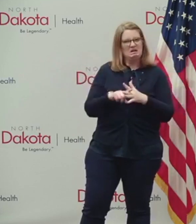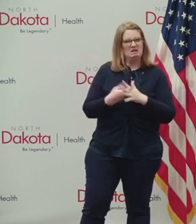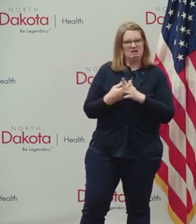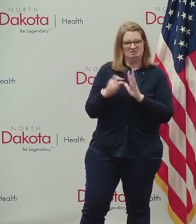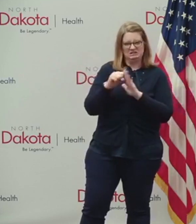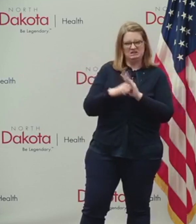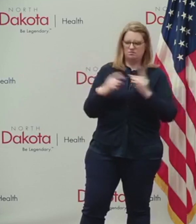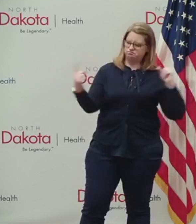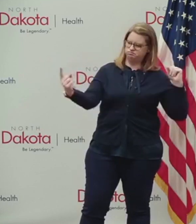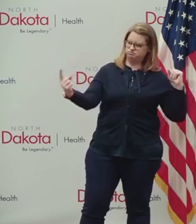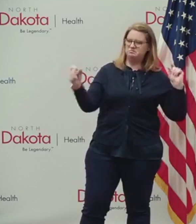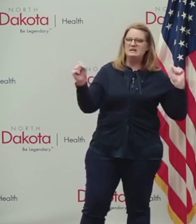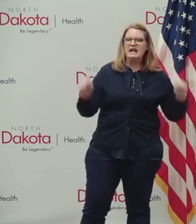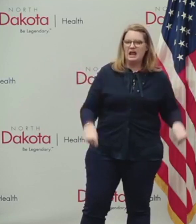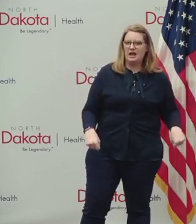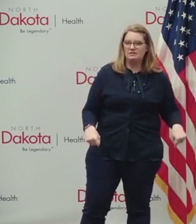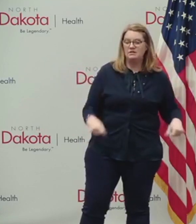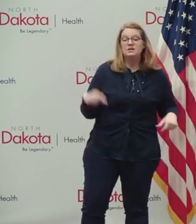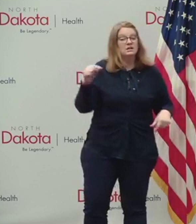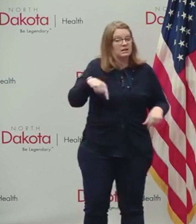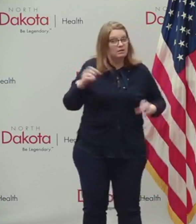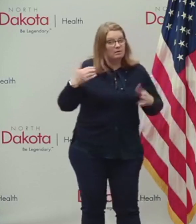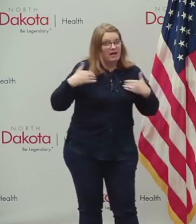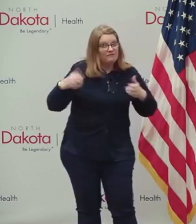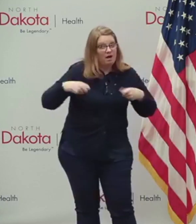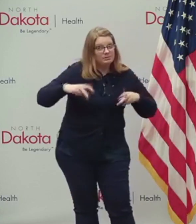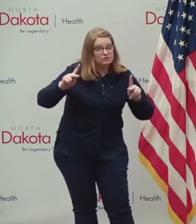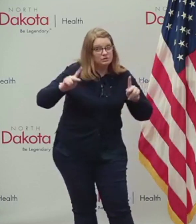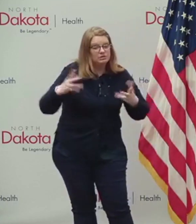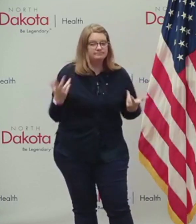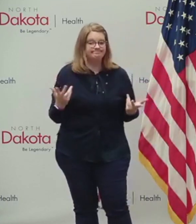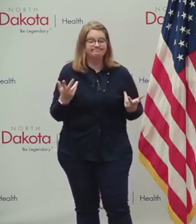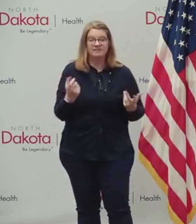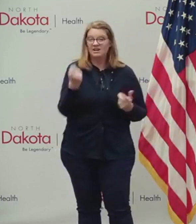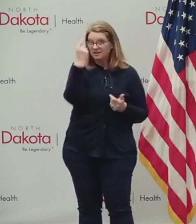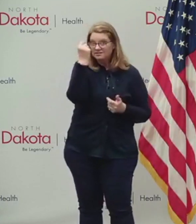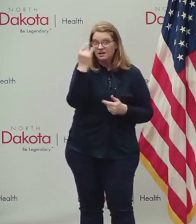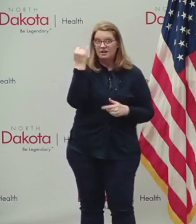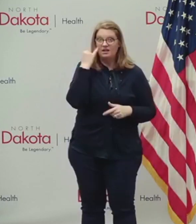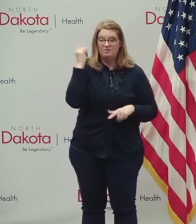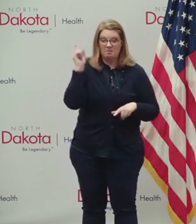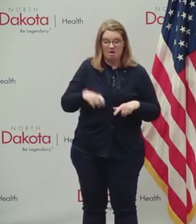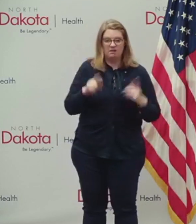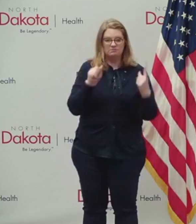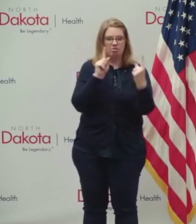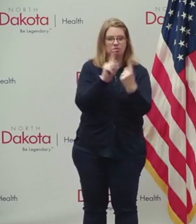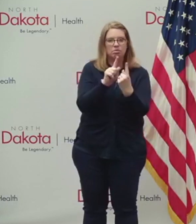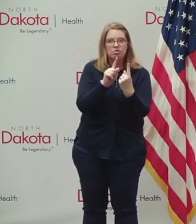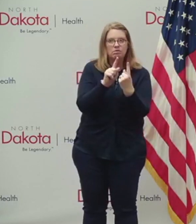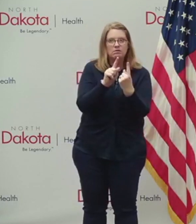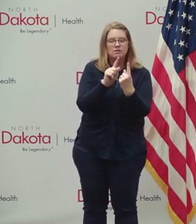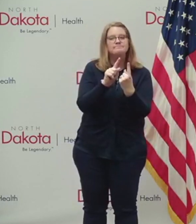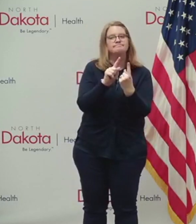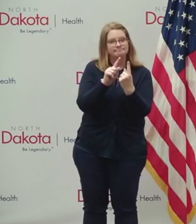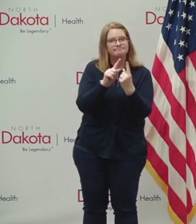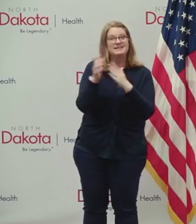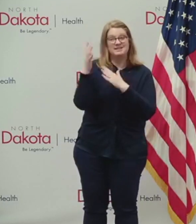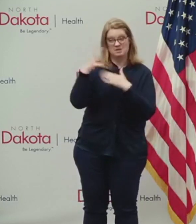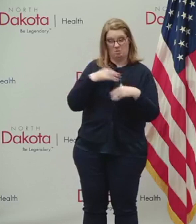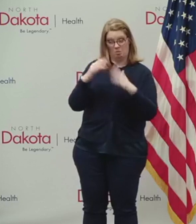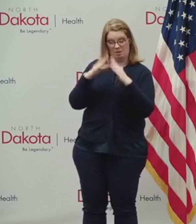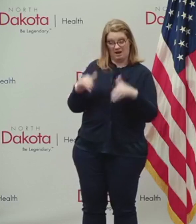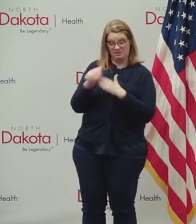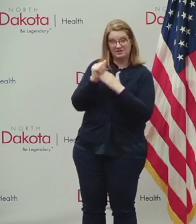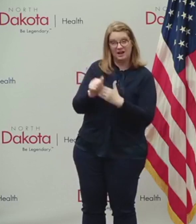that opportunity here in our state. When we're unable to physical distance, the White House guidelines went on to say, if you can't physical